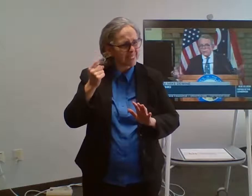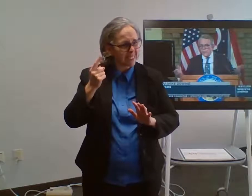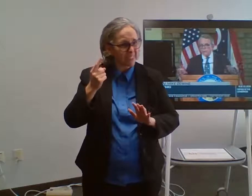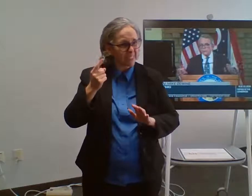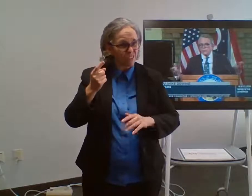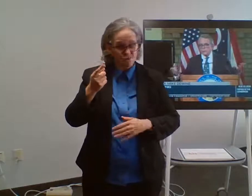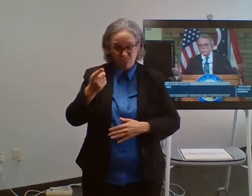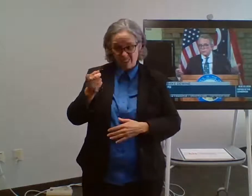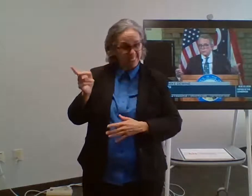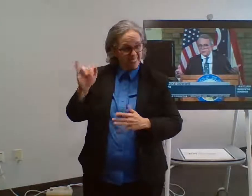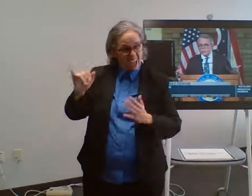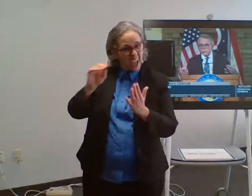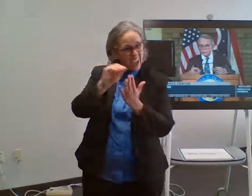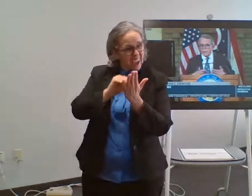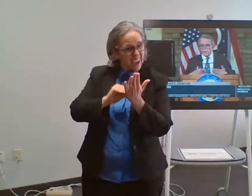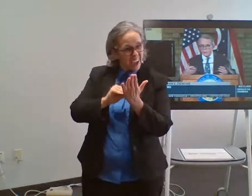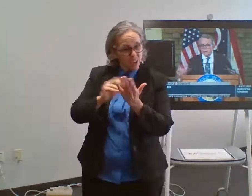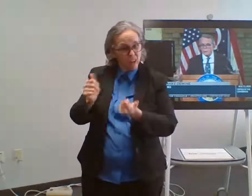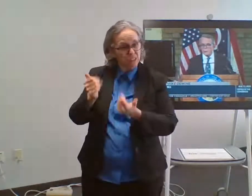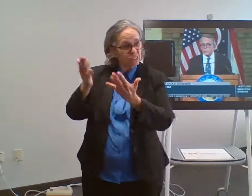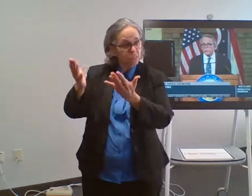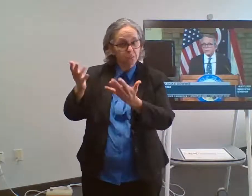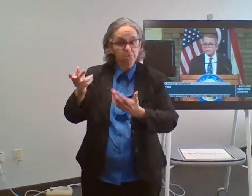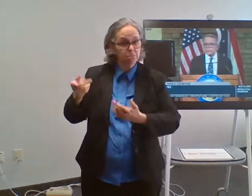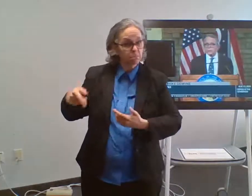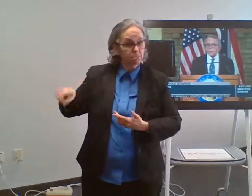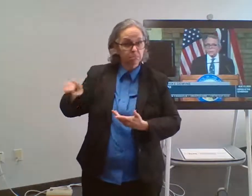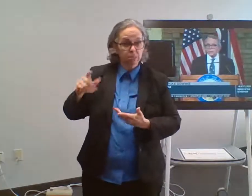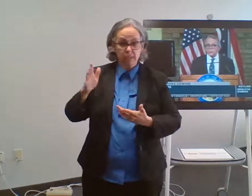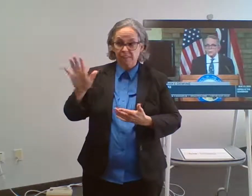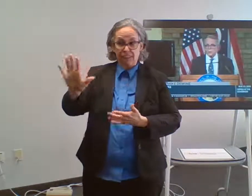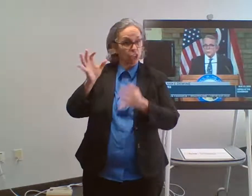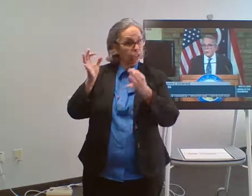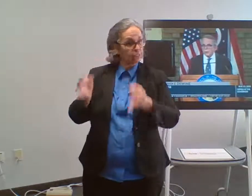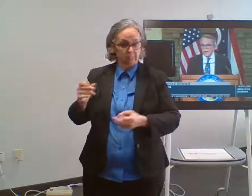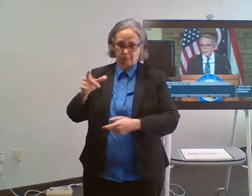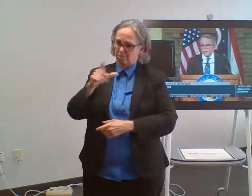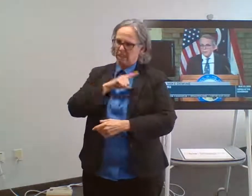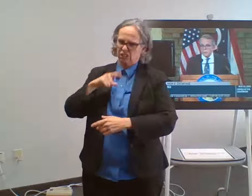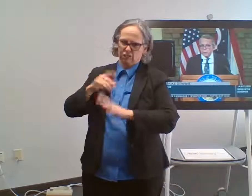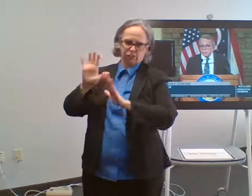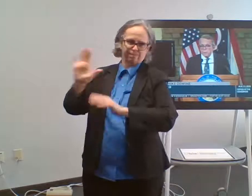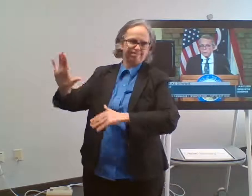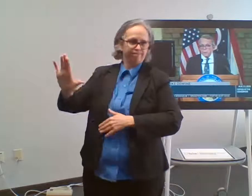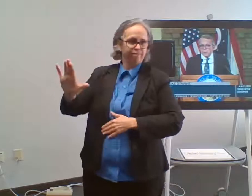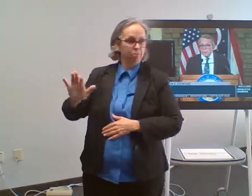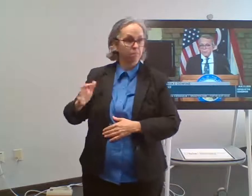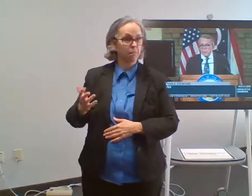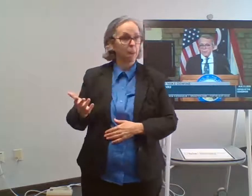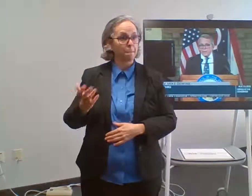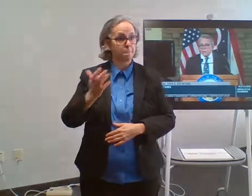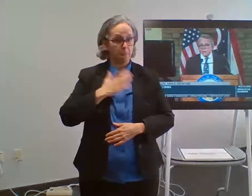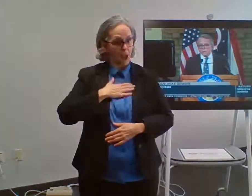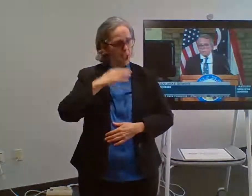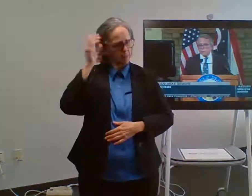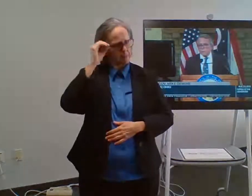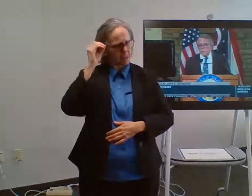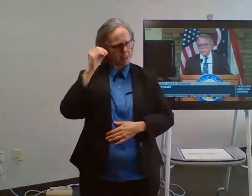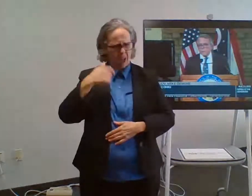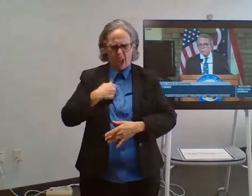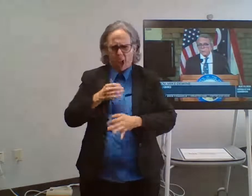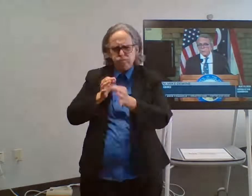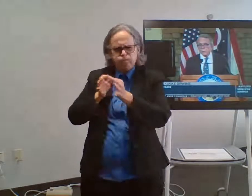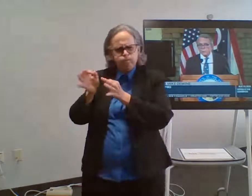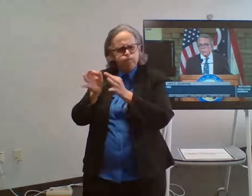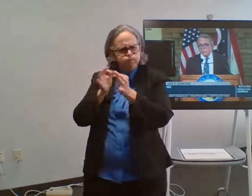I'm going to leave that up to the General Assembly. But I made it very, very clear, you know, what I think about this. And,